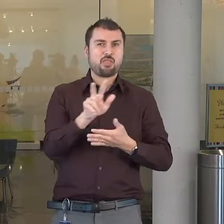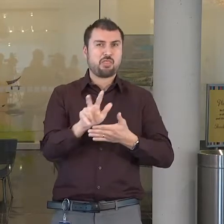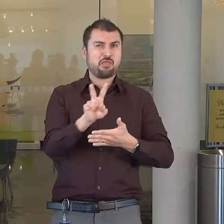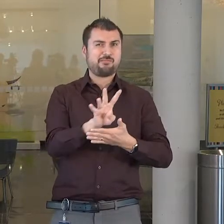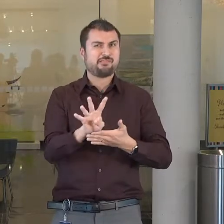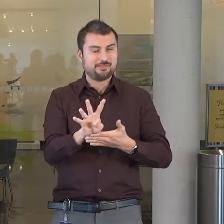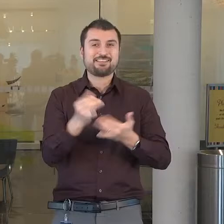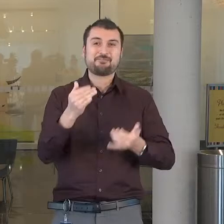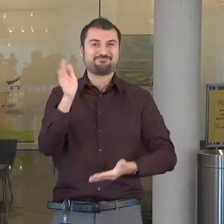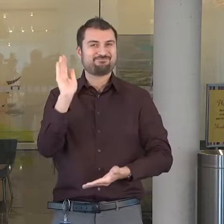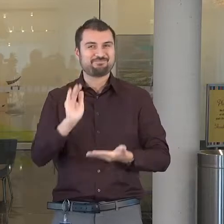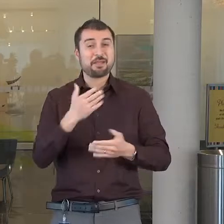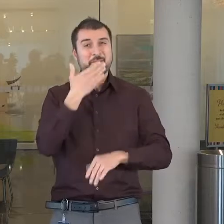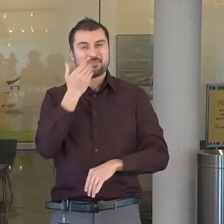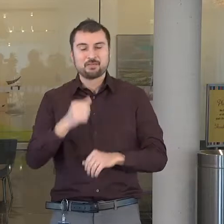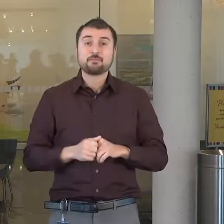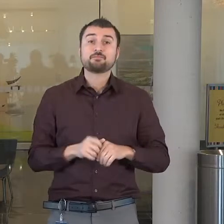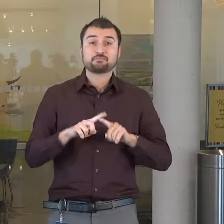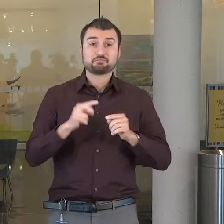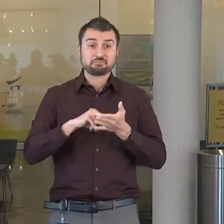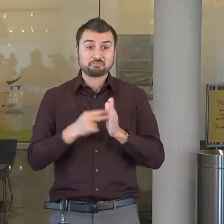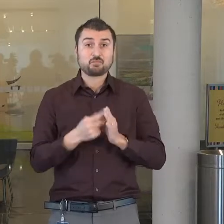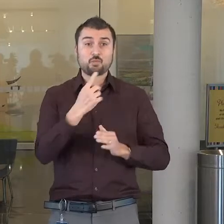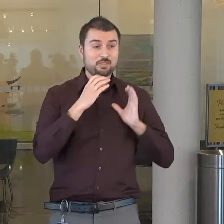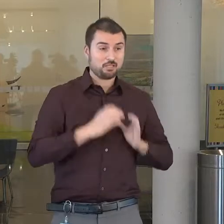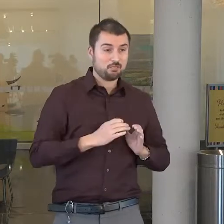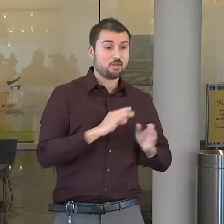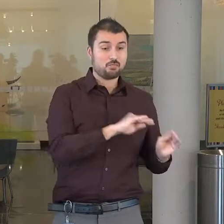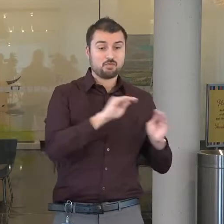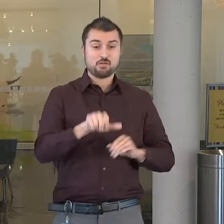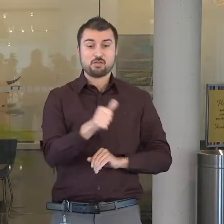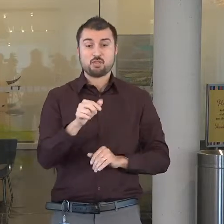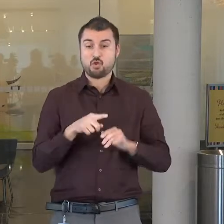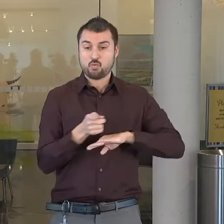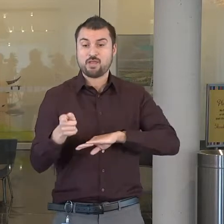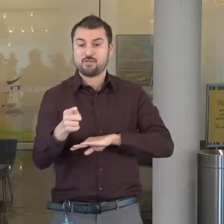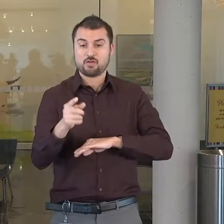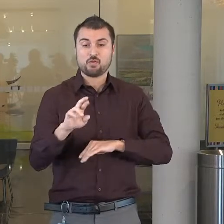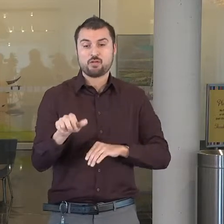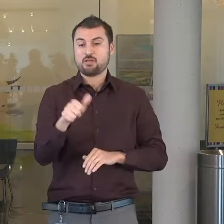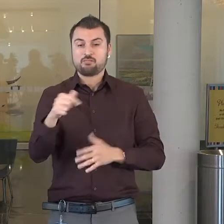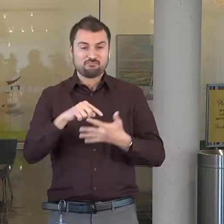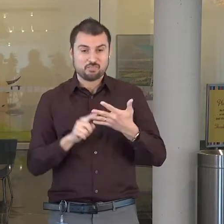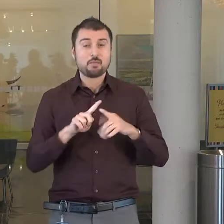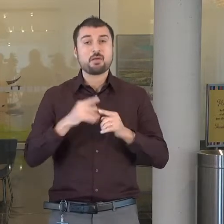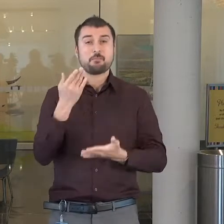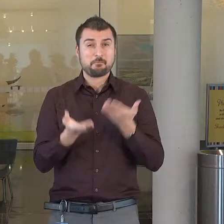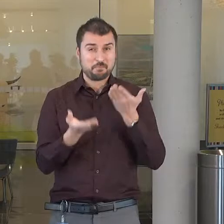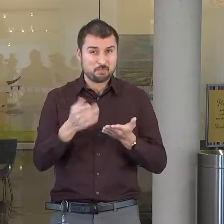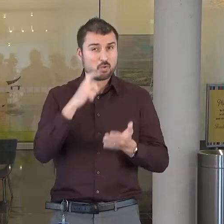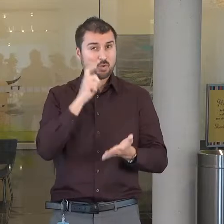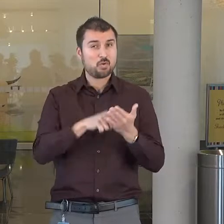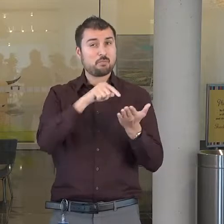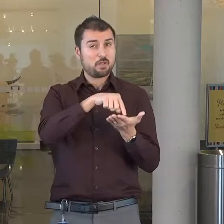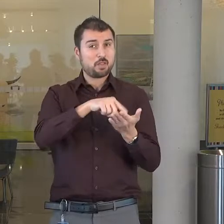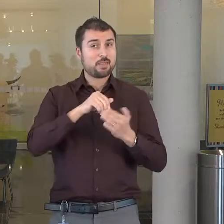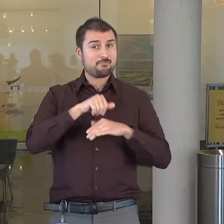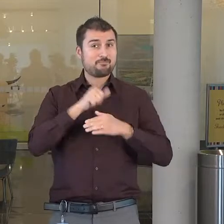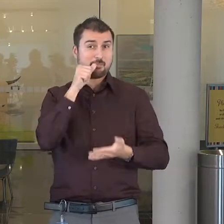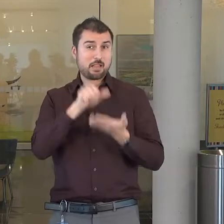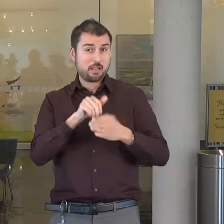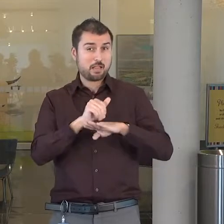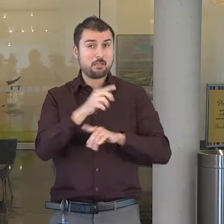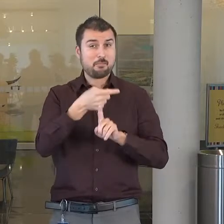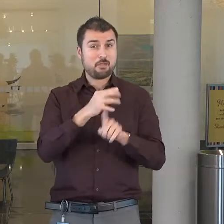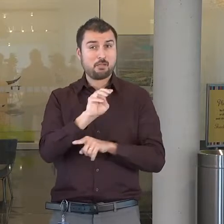a customer moves from one route to another, they may notice a couple of one-time changes on the bill that's mailed in March. So the first thing